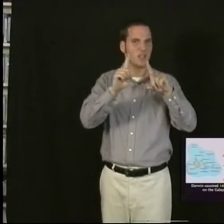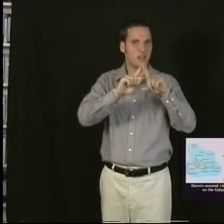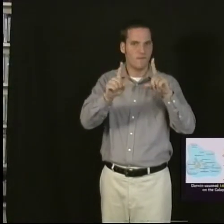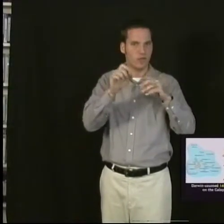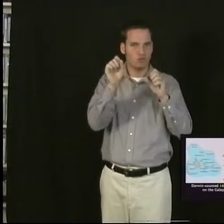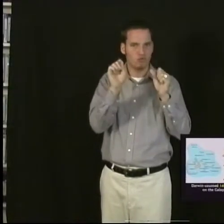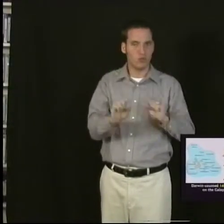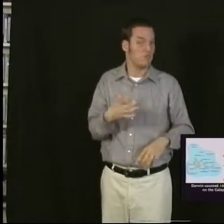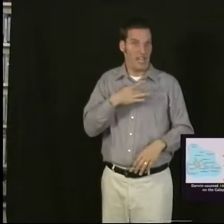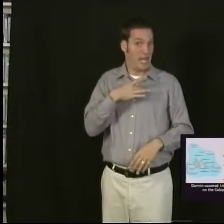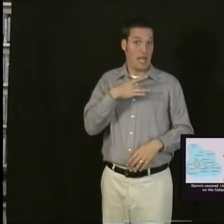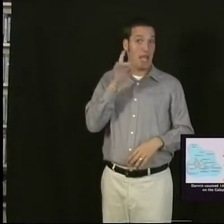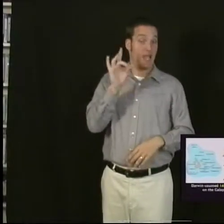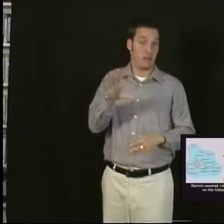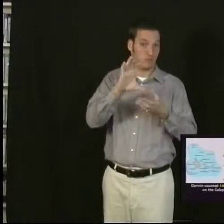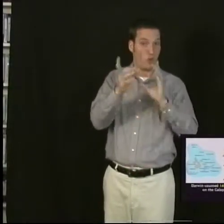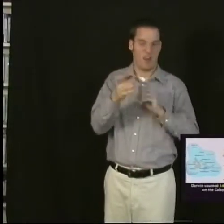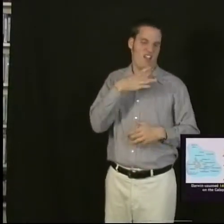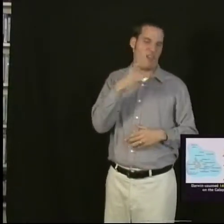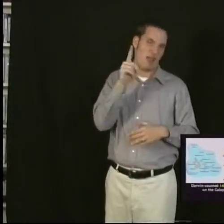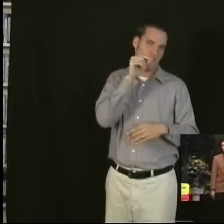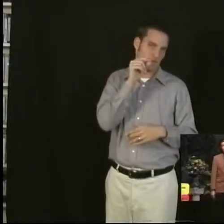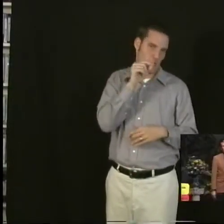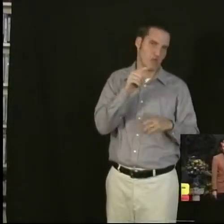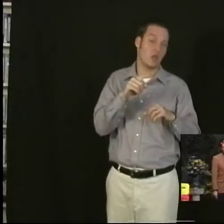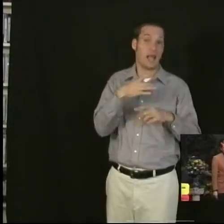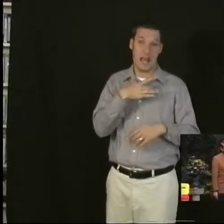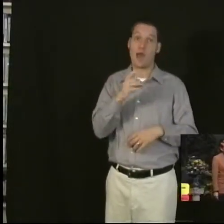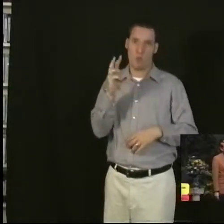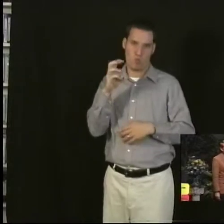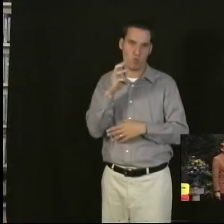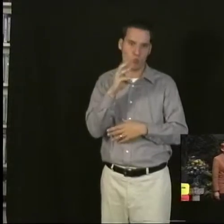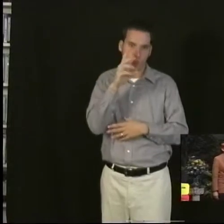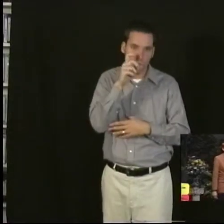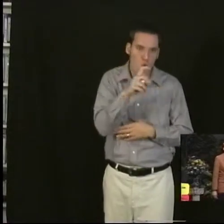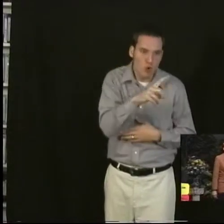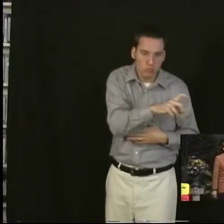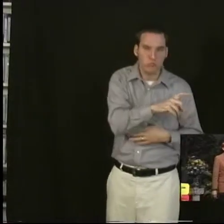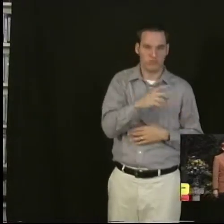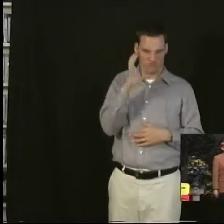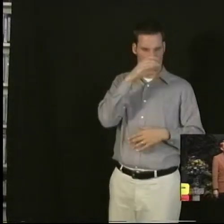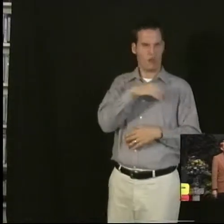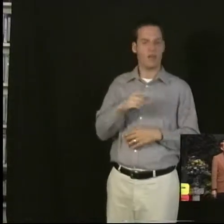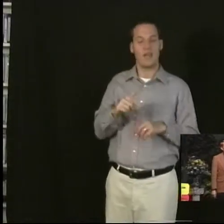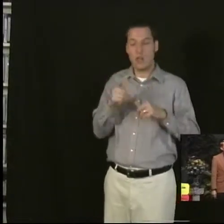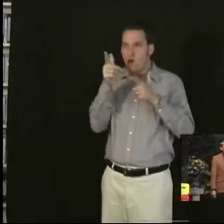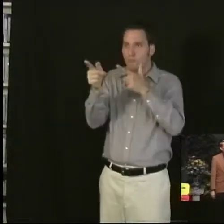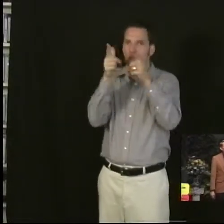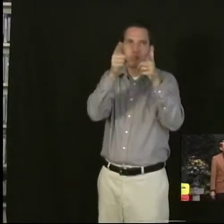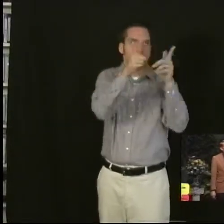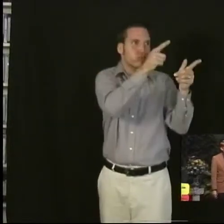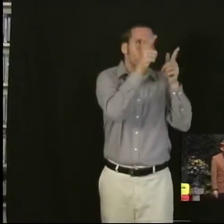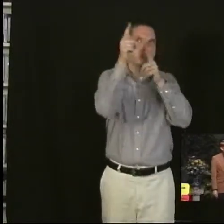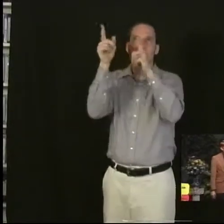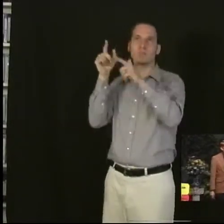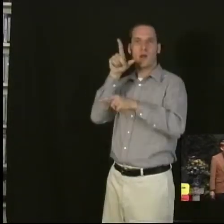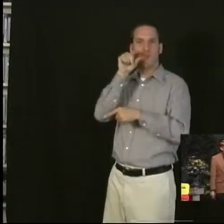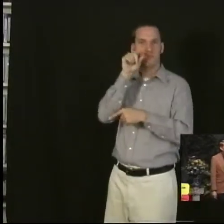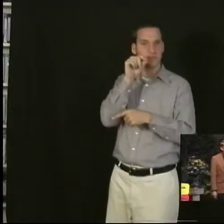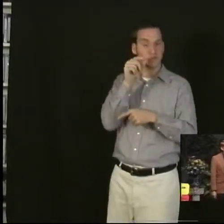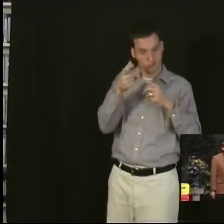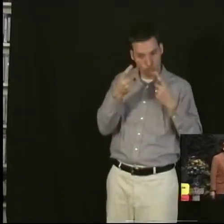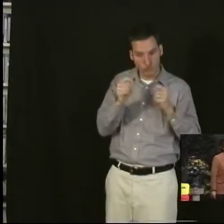Charlie didn't like birds too well. He raised pigeons, but he also liked worms. He was a strange guy. So he shot all kinds of birds, thinking, he would help the worms out, give them a